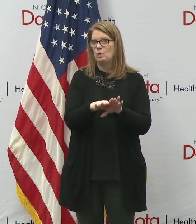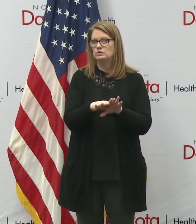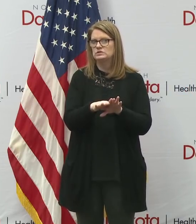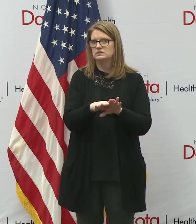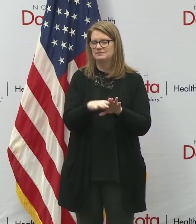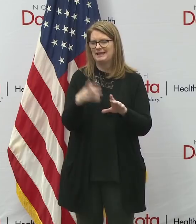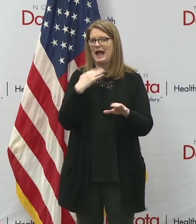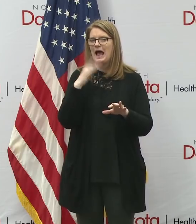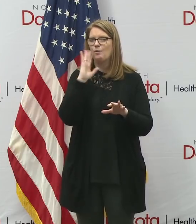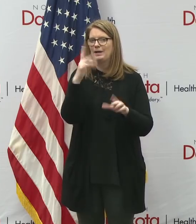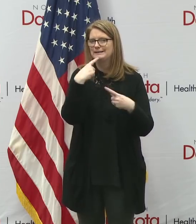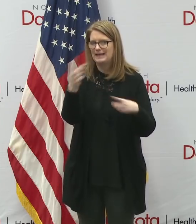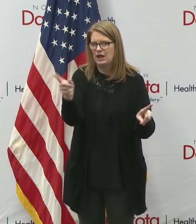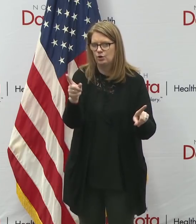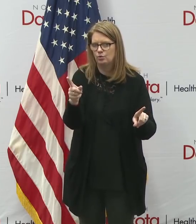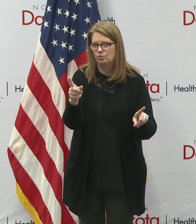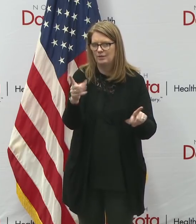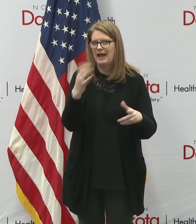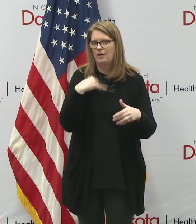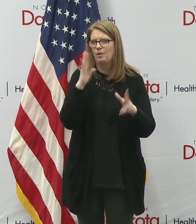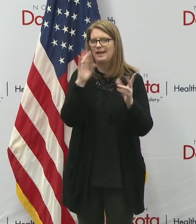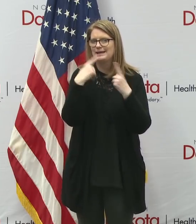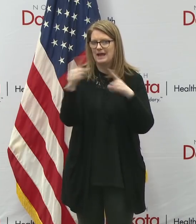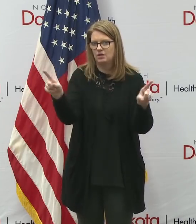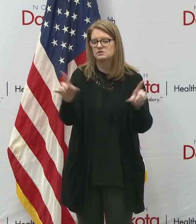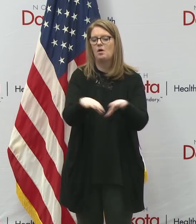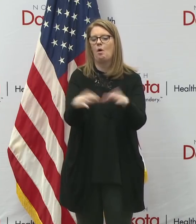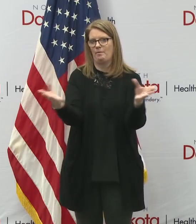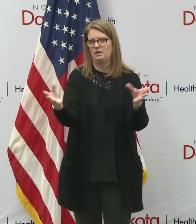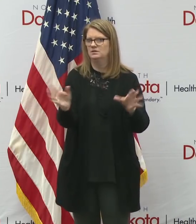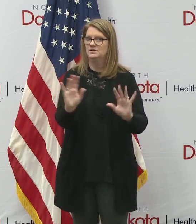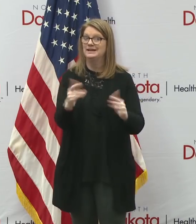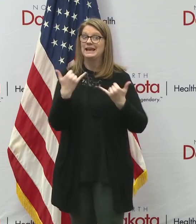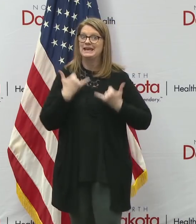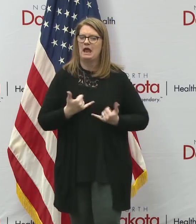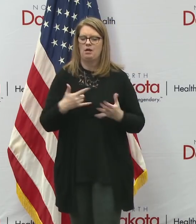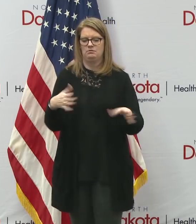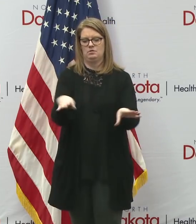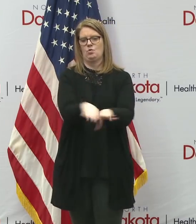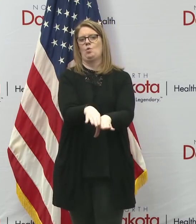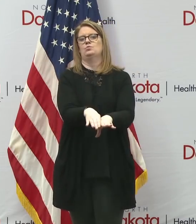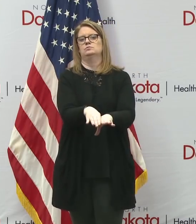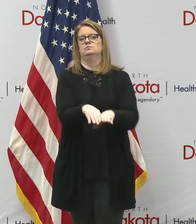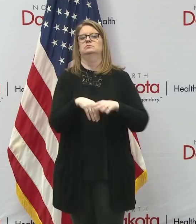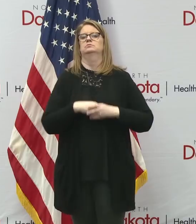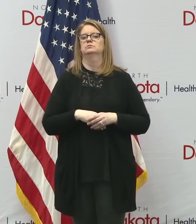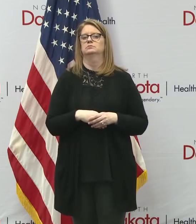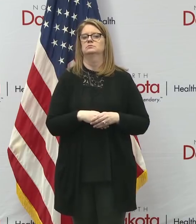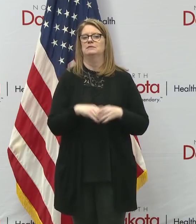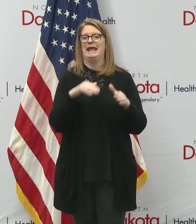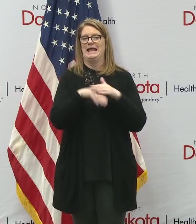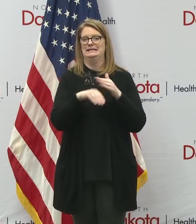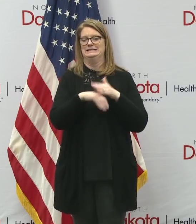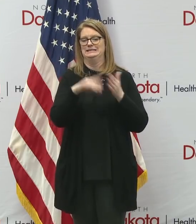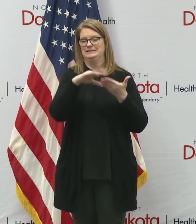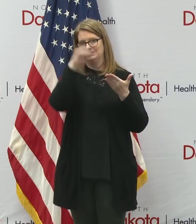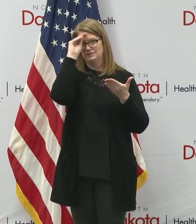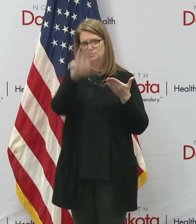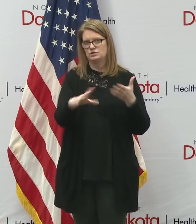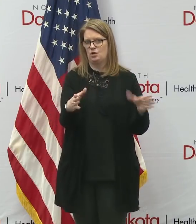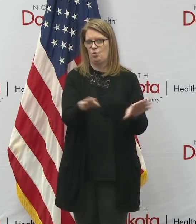differently. And so until we announce differently, school buildings are closed for access for